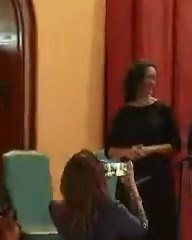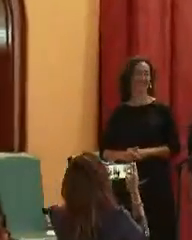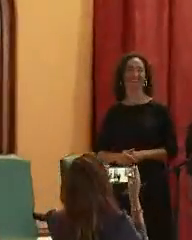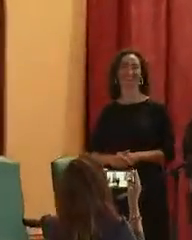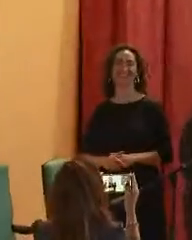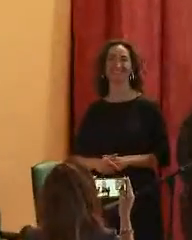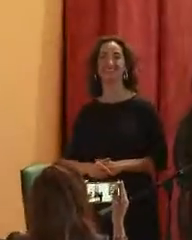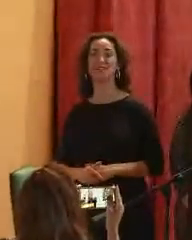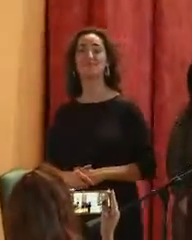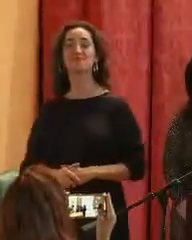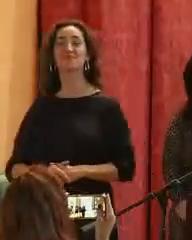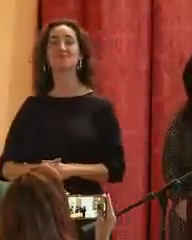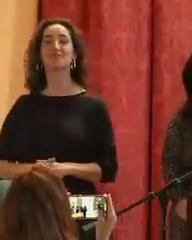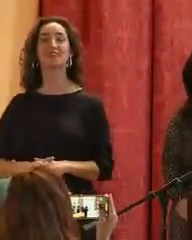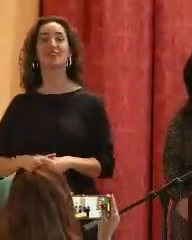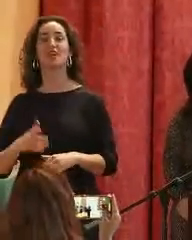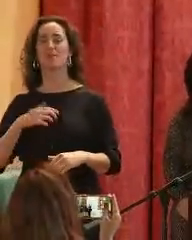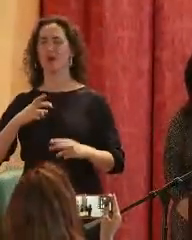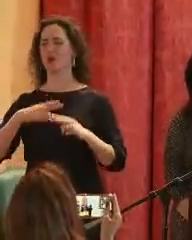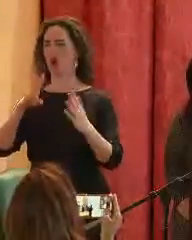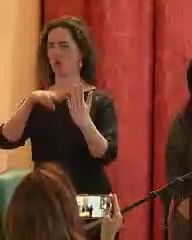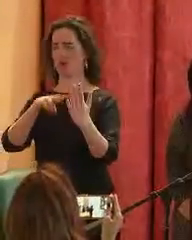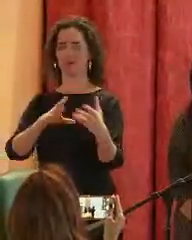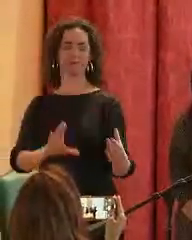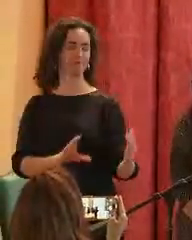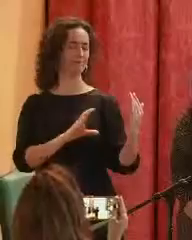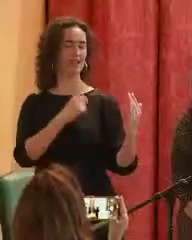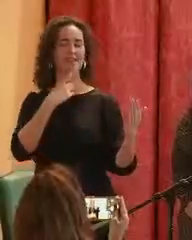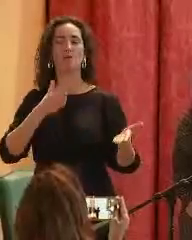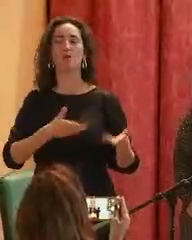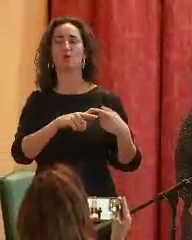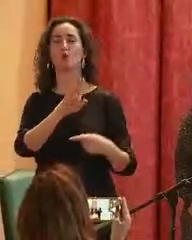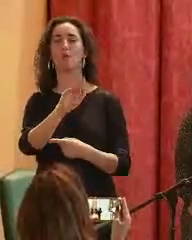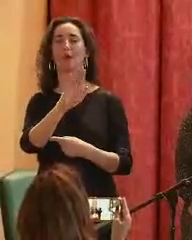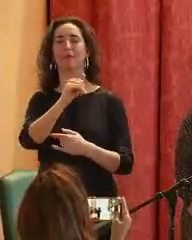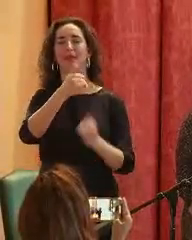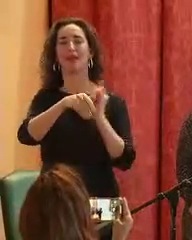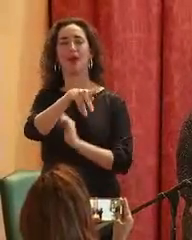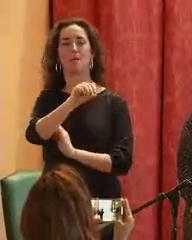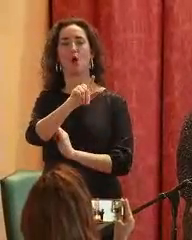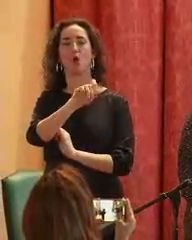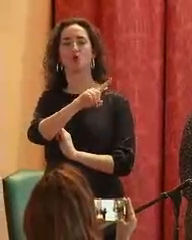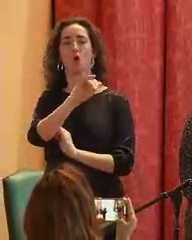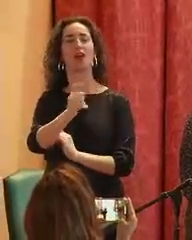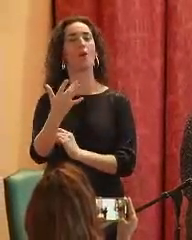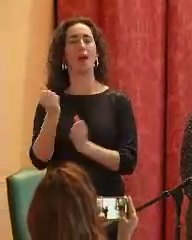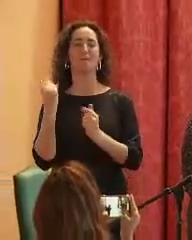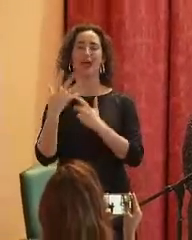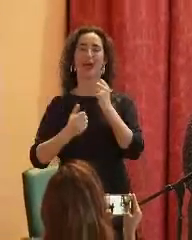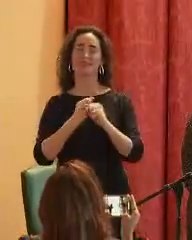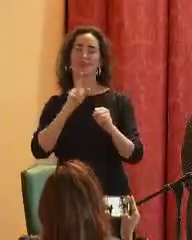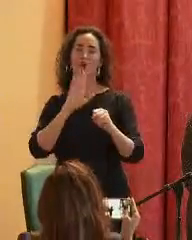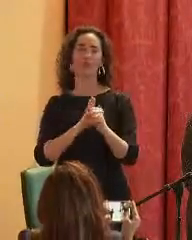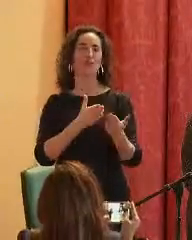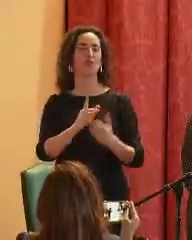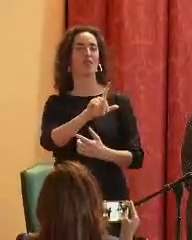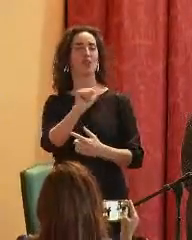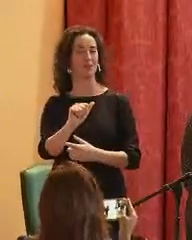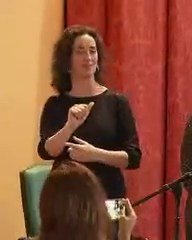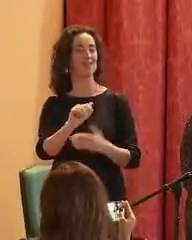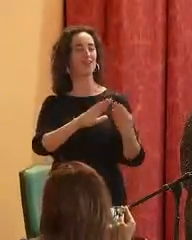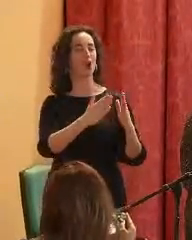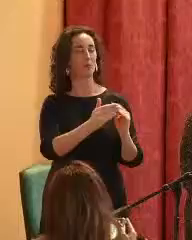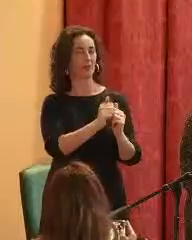So I'm going to read this real quick. Presented to Bambi Polizzola for many years of committed service to Louisiana's